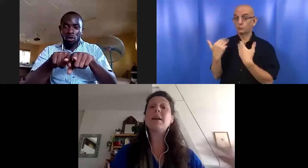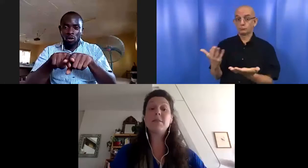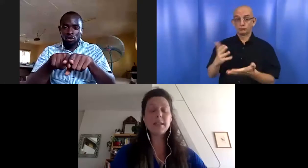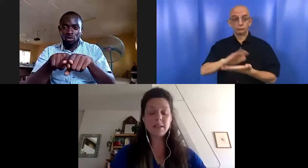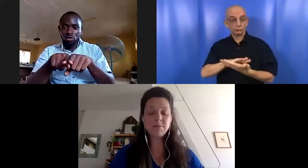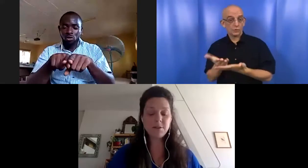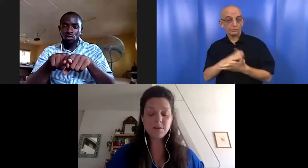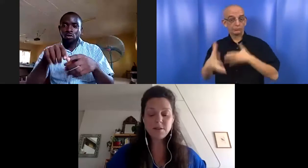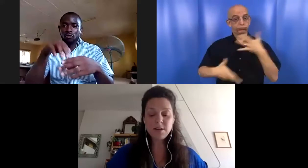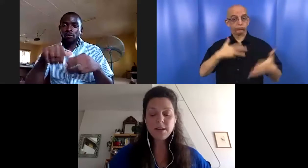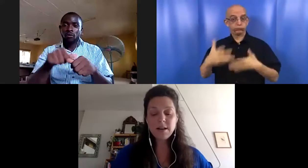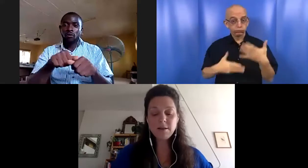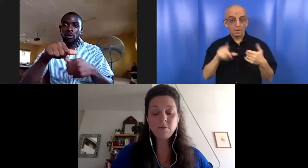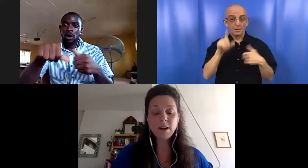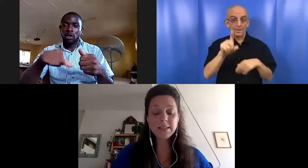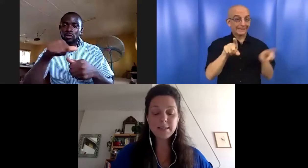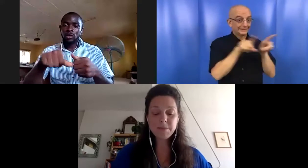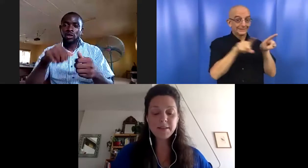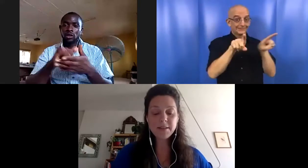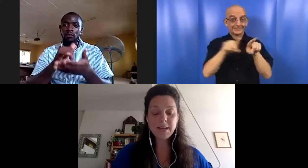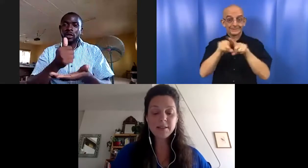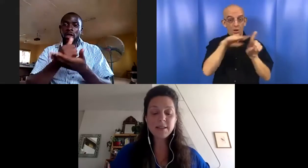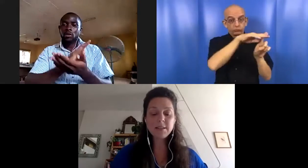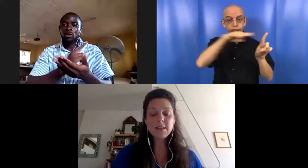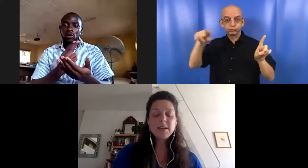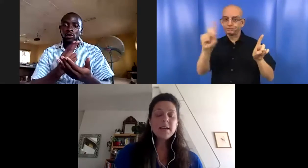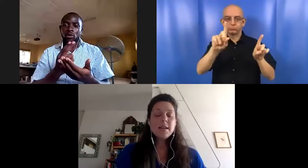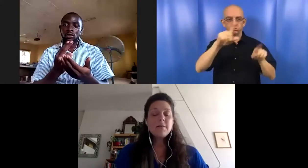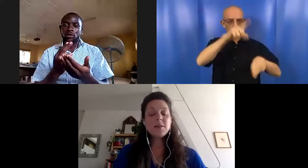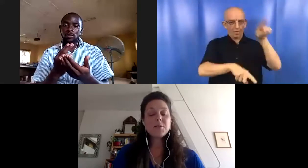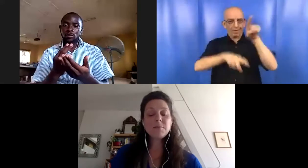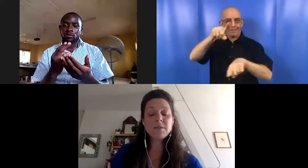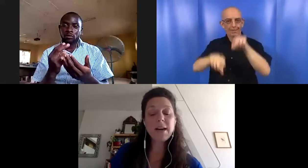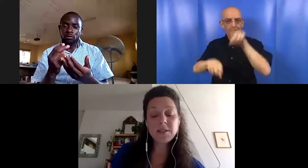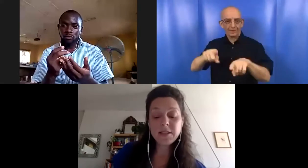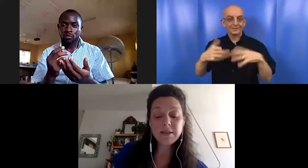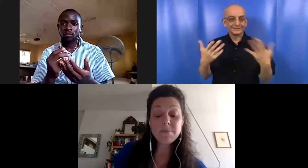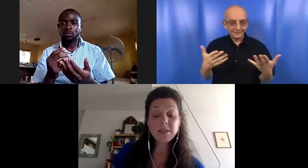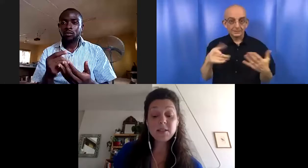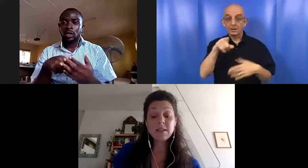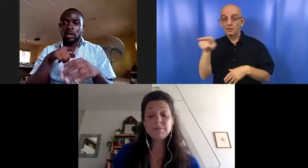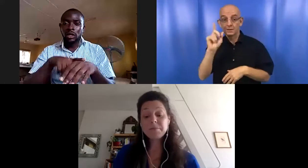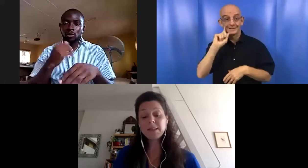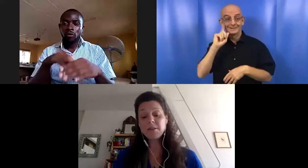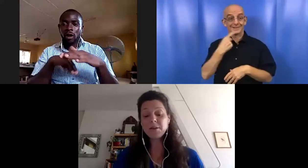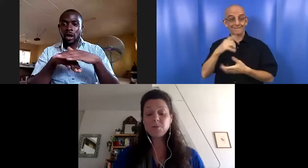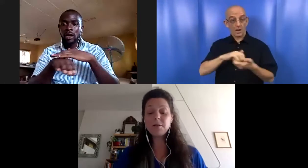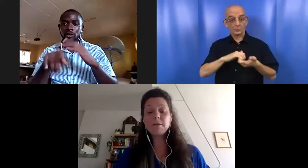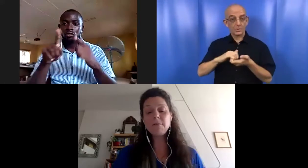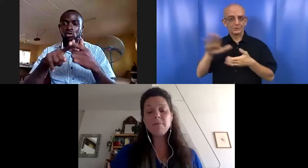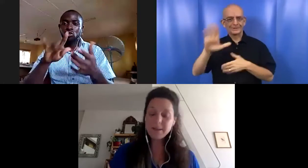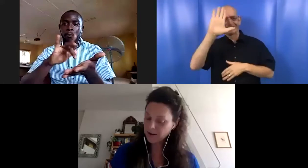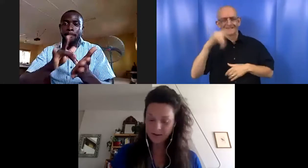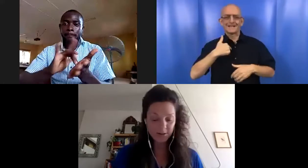really advocating for this right and this access. In terms of access to medicine, there